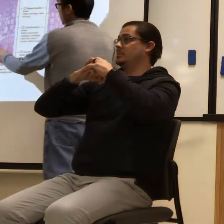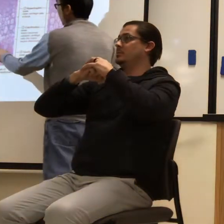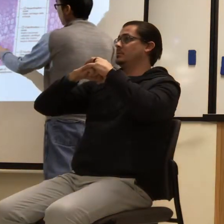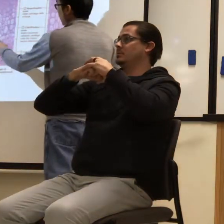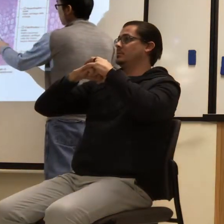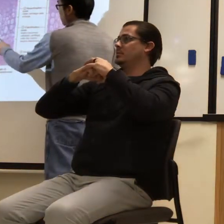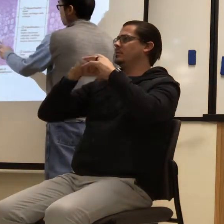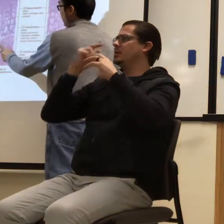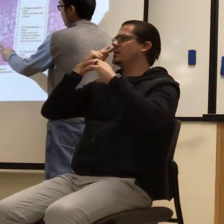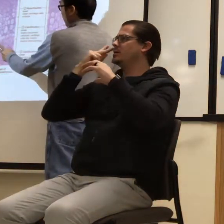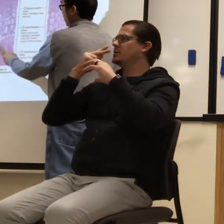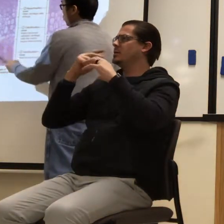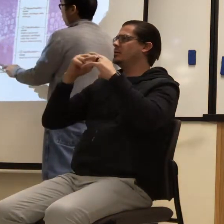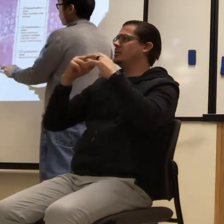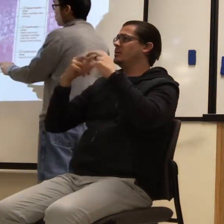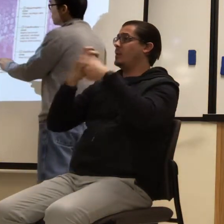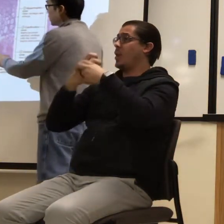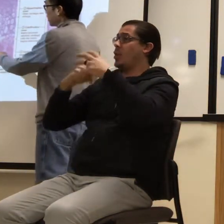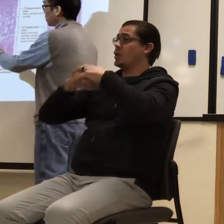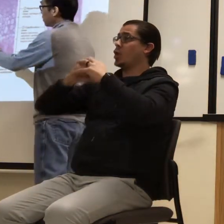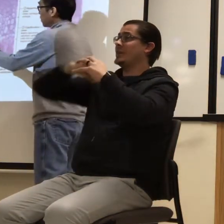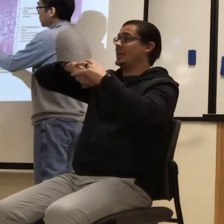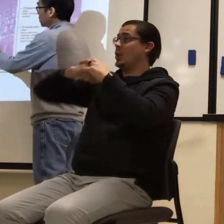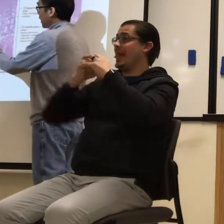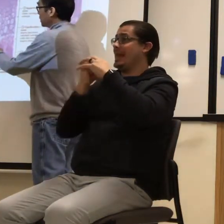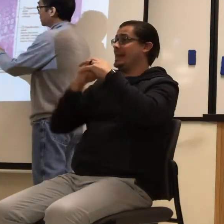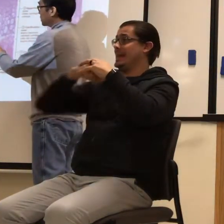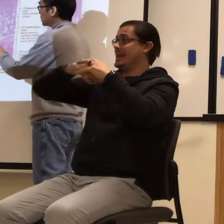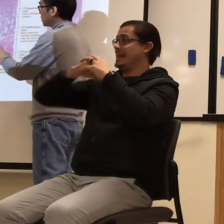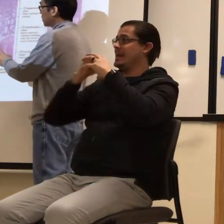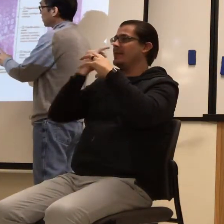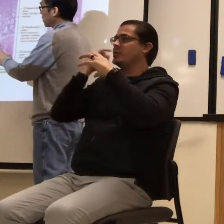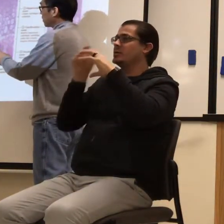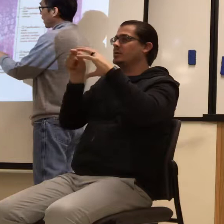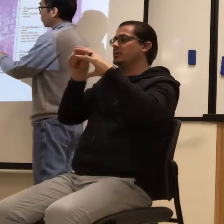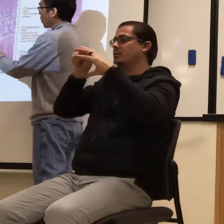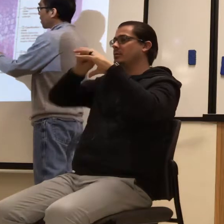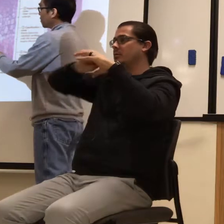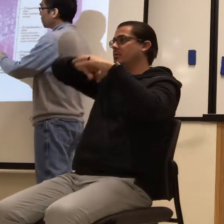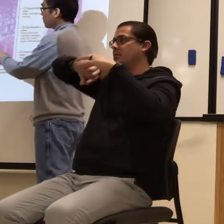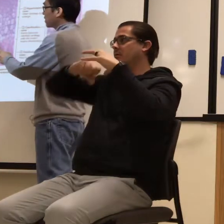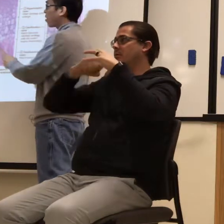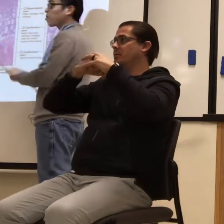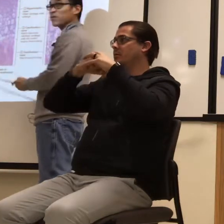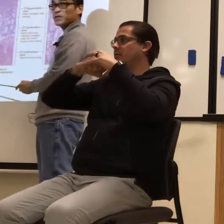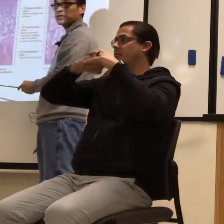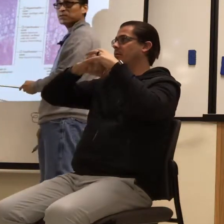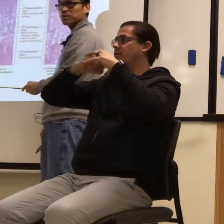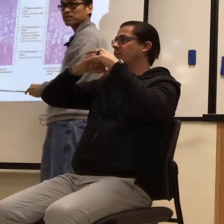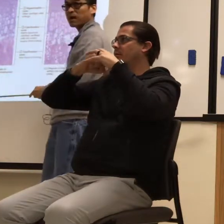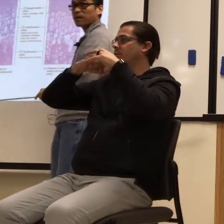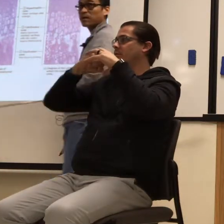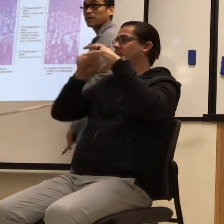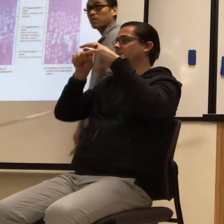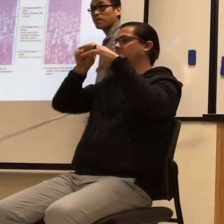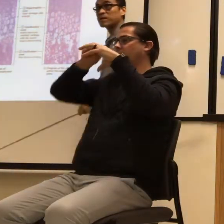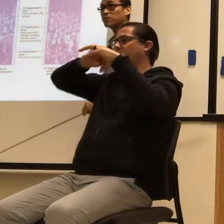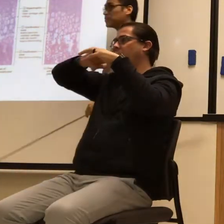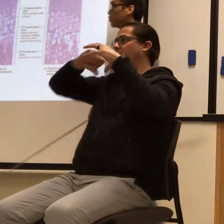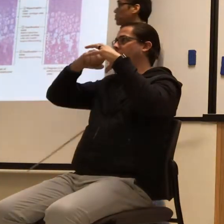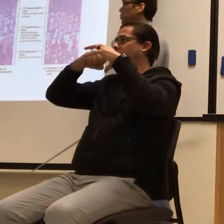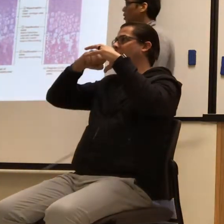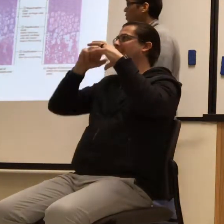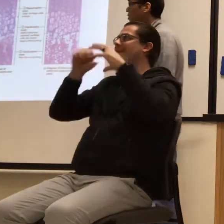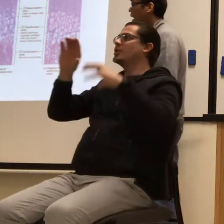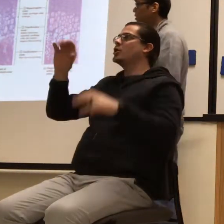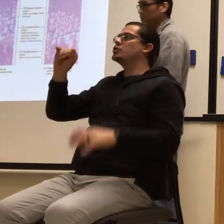you can see how the bones articulate. And wherever you see space in the micrograph, it's cartilage. Okay. The X-ray